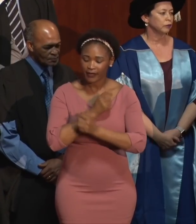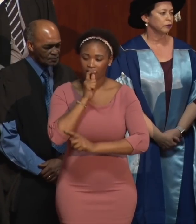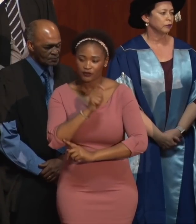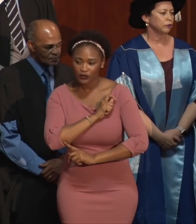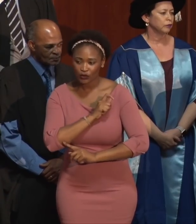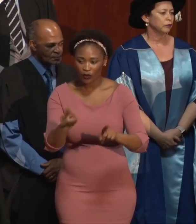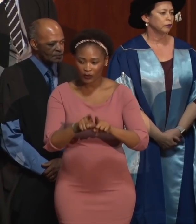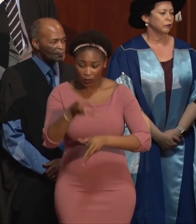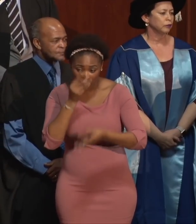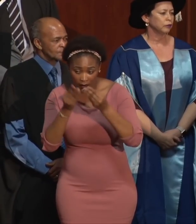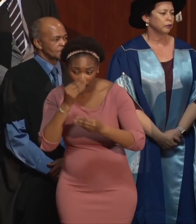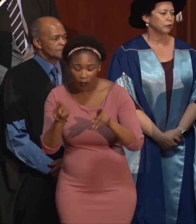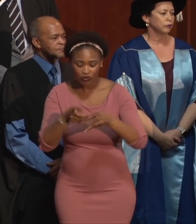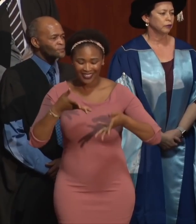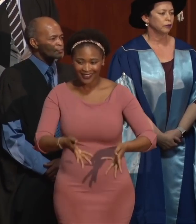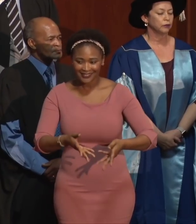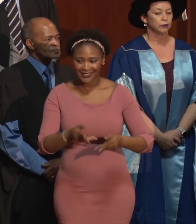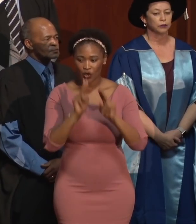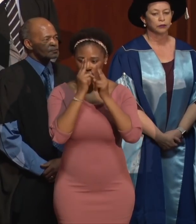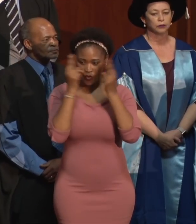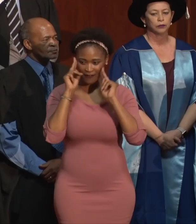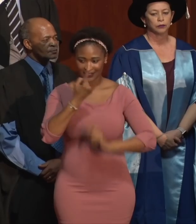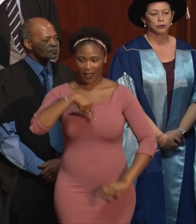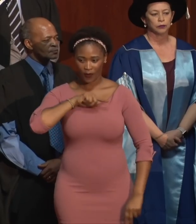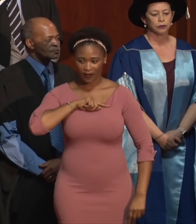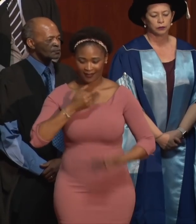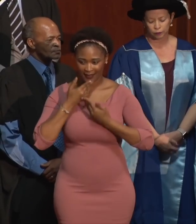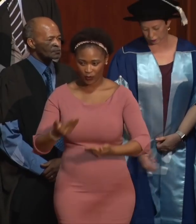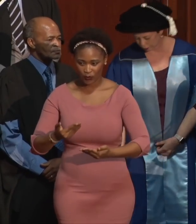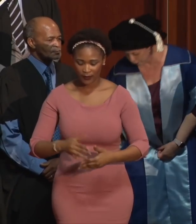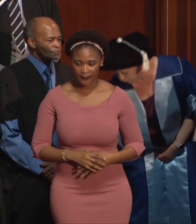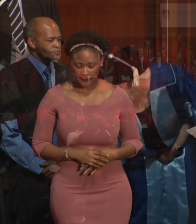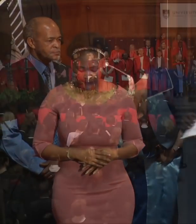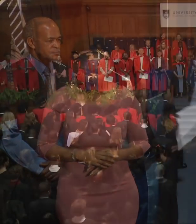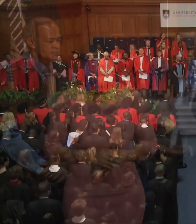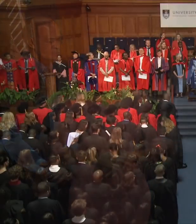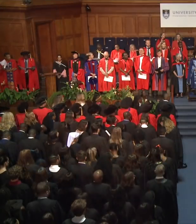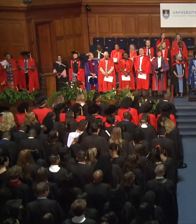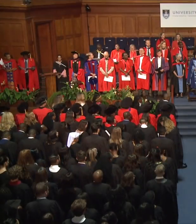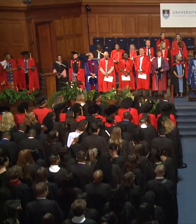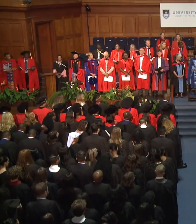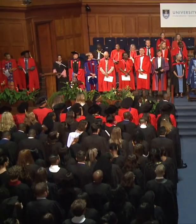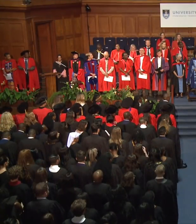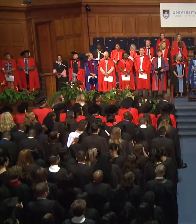A love of truth and of learning, and of this, our university. Thank you.